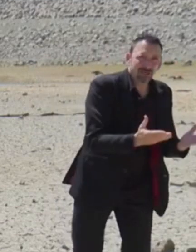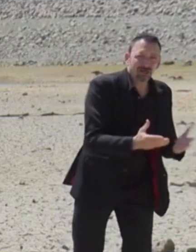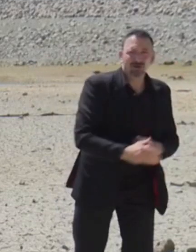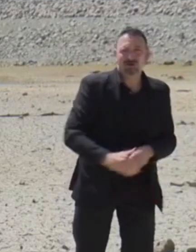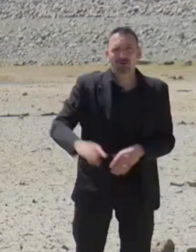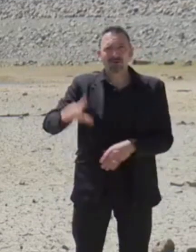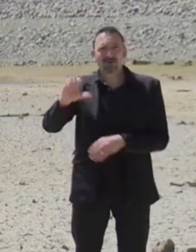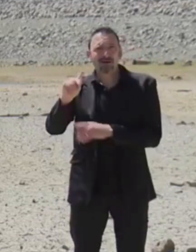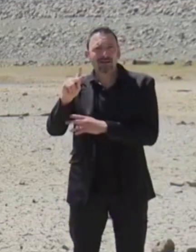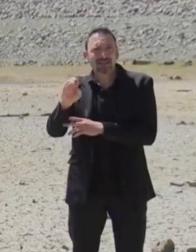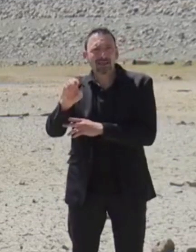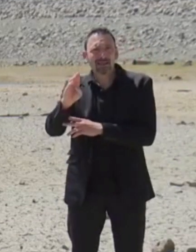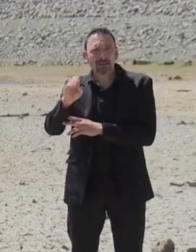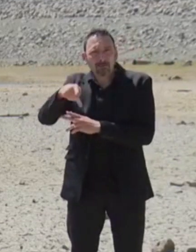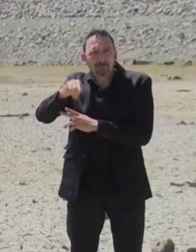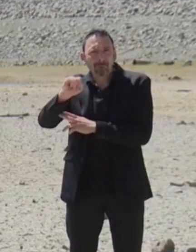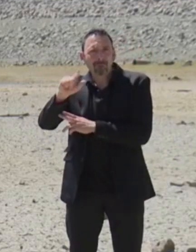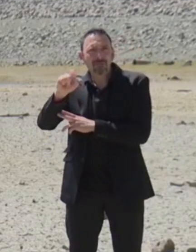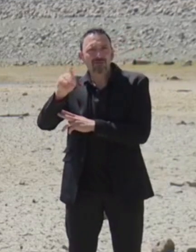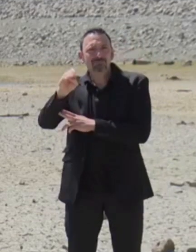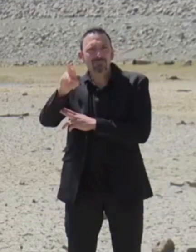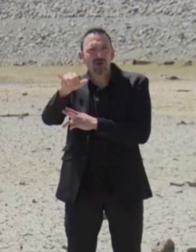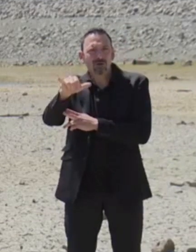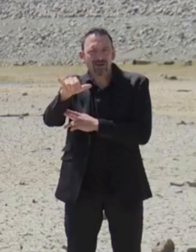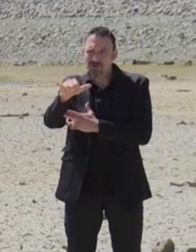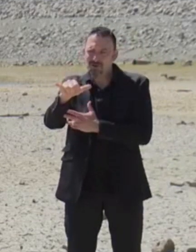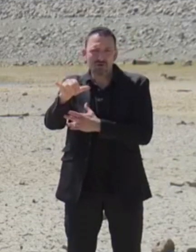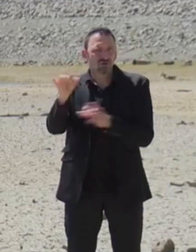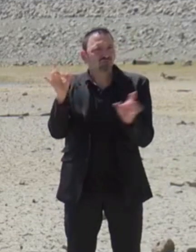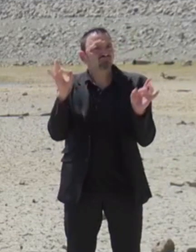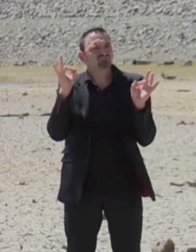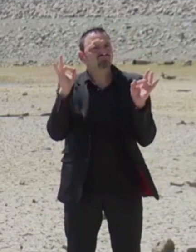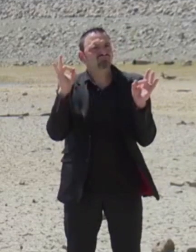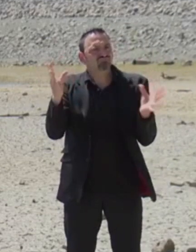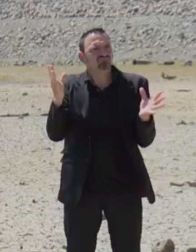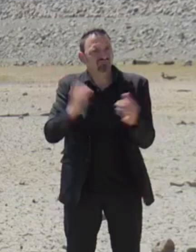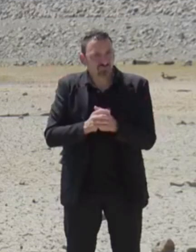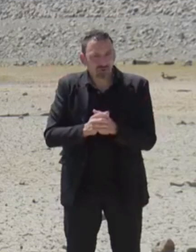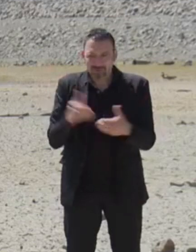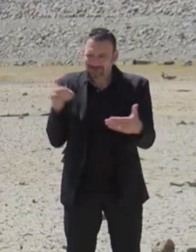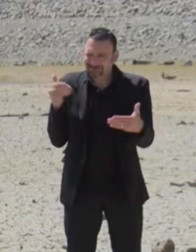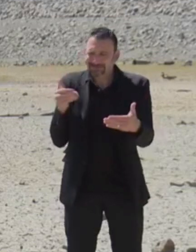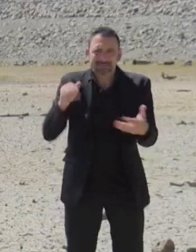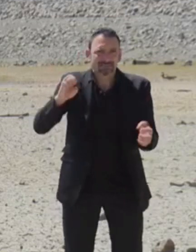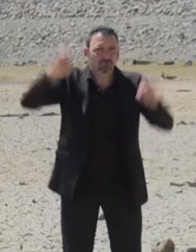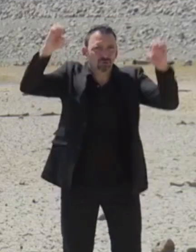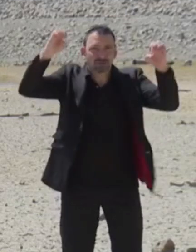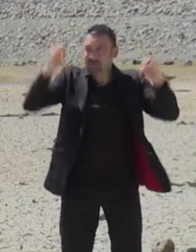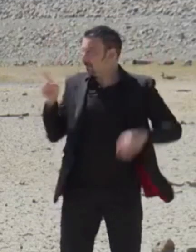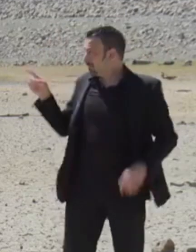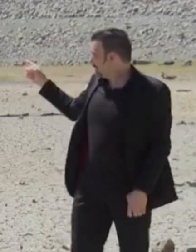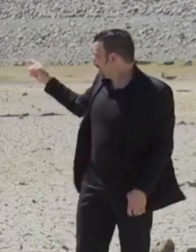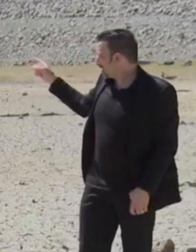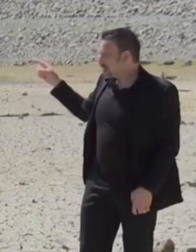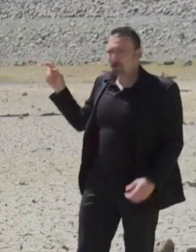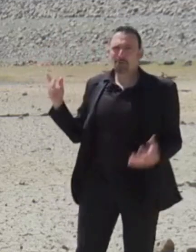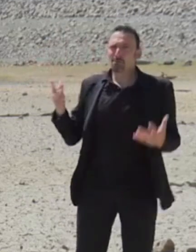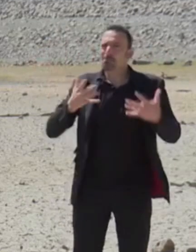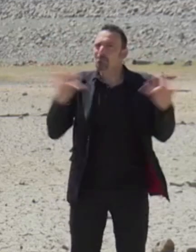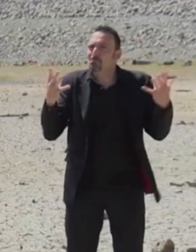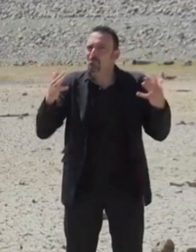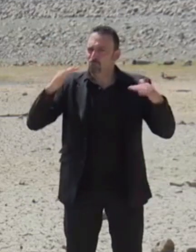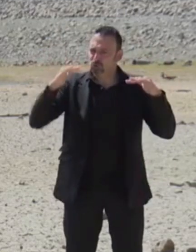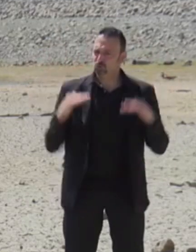other areas around the state are verging on devastating. Right now, this lake is lower than it was 7 to 8 years ago at this